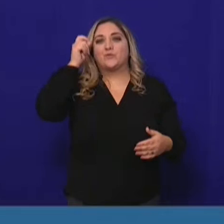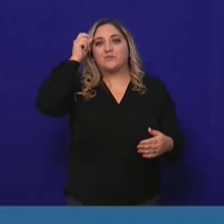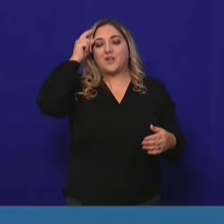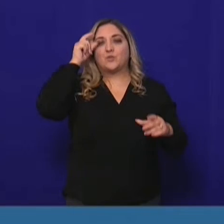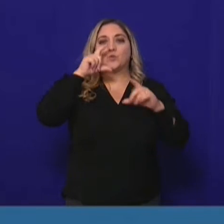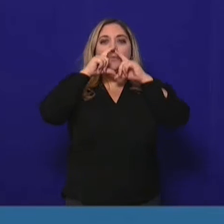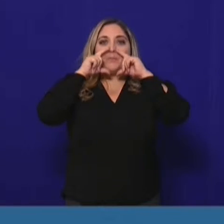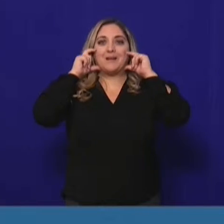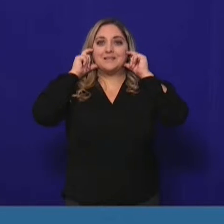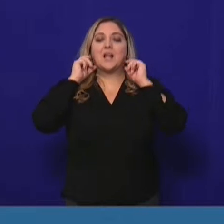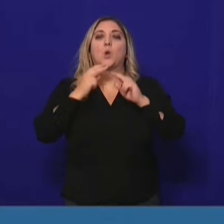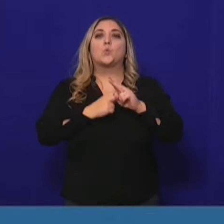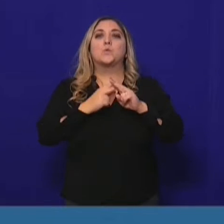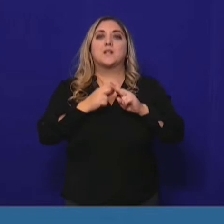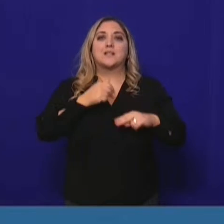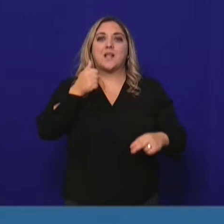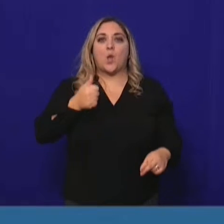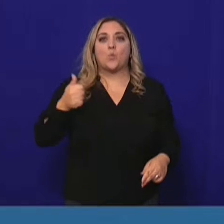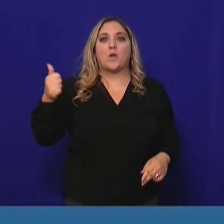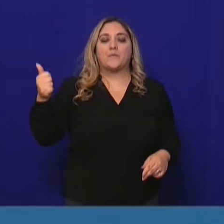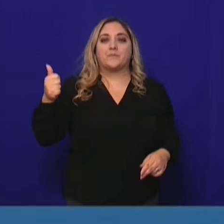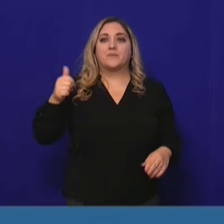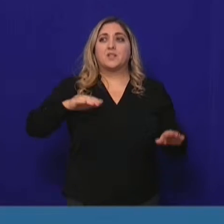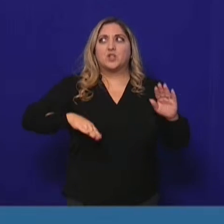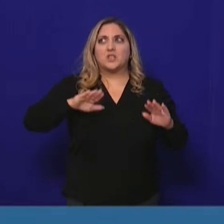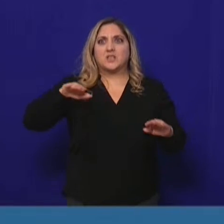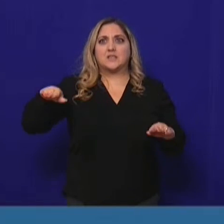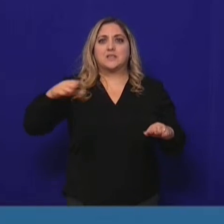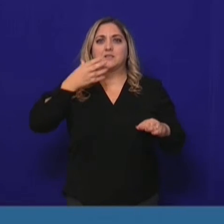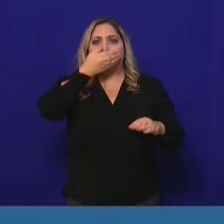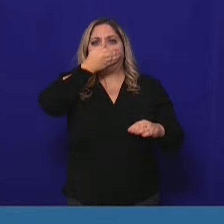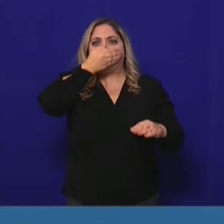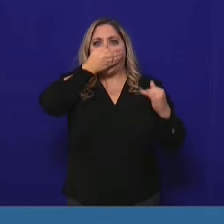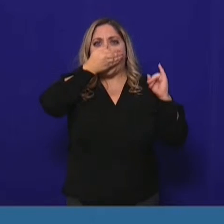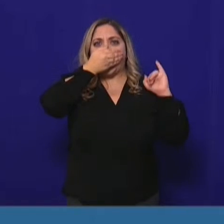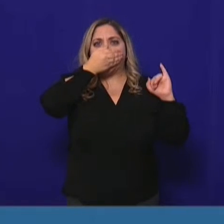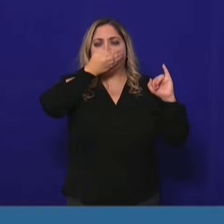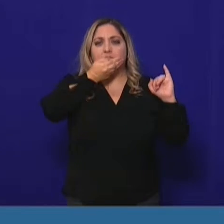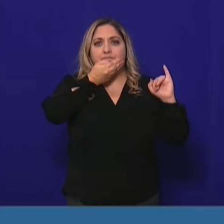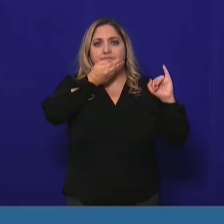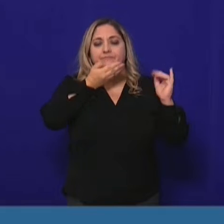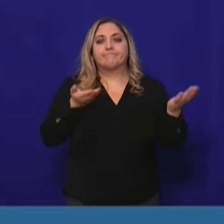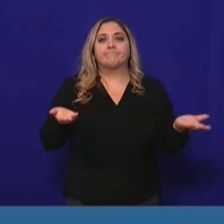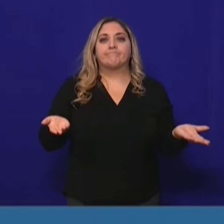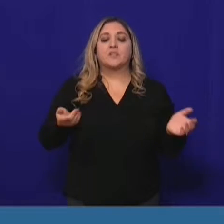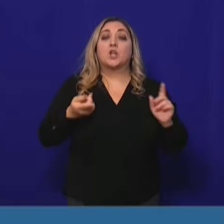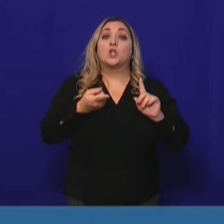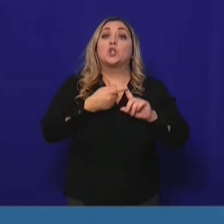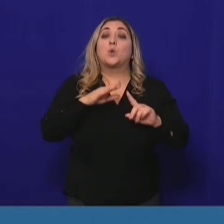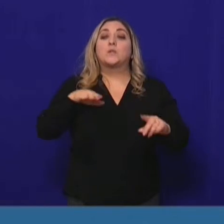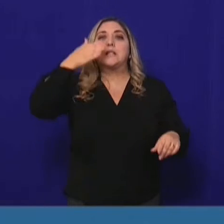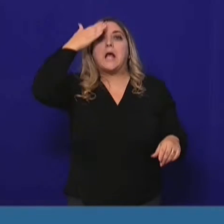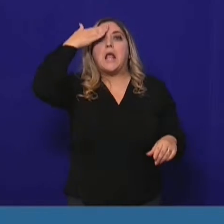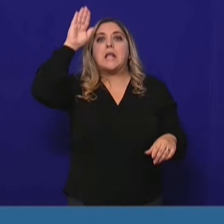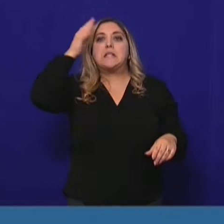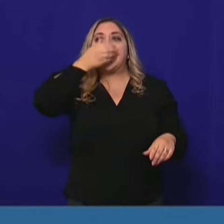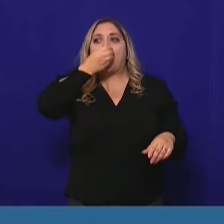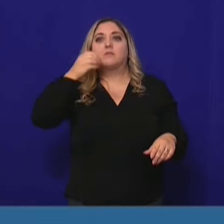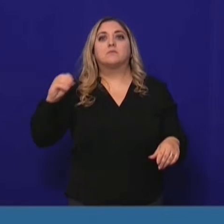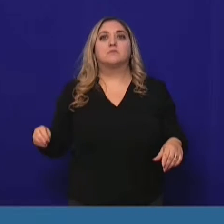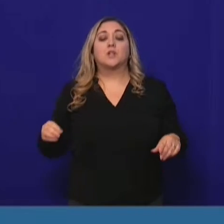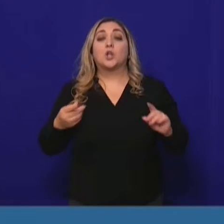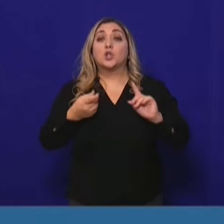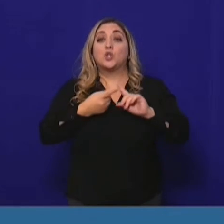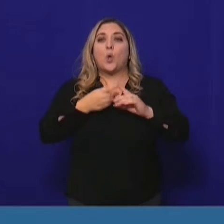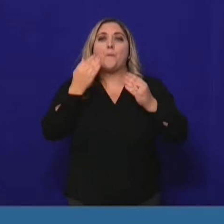u nużawhom sewwa. Ġieli tara nies li ma jkunux qegħdin jilbsu l-maskra sew u anke tara ħafna nies li jkunu qegħdin immissu l-maskra